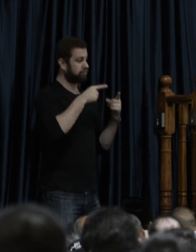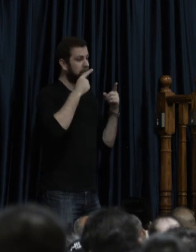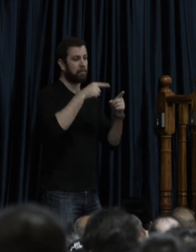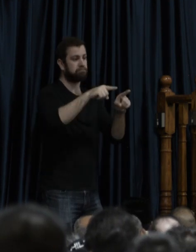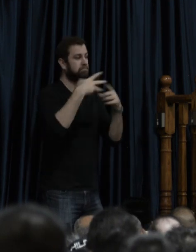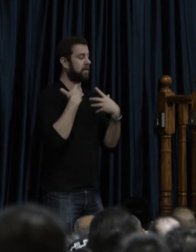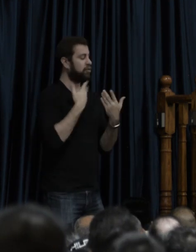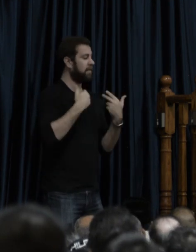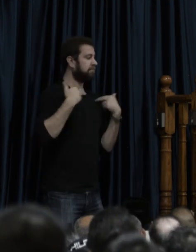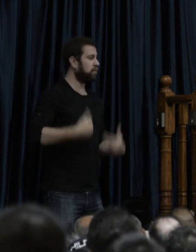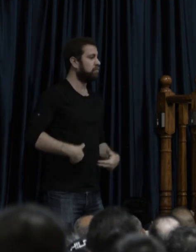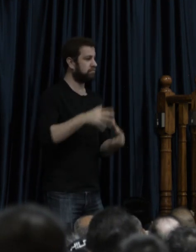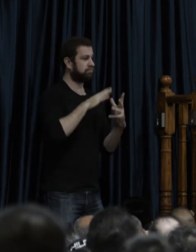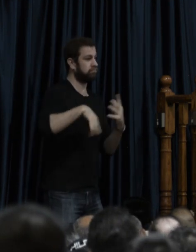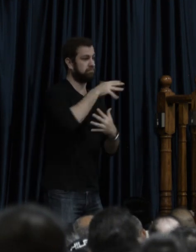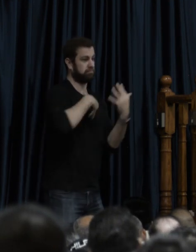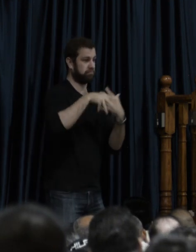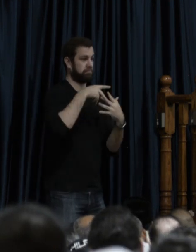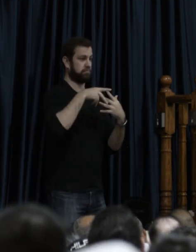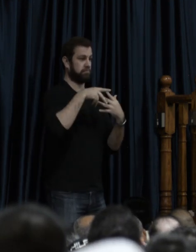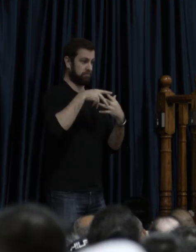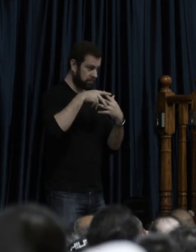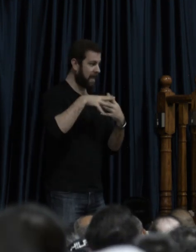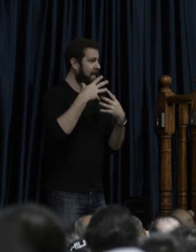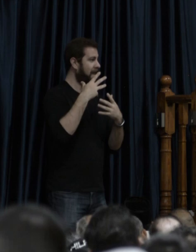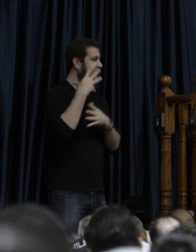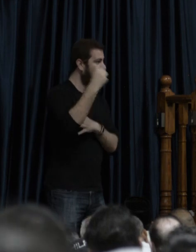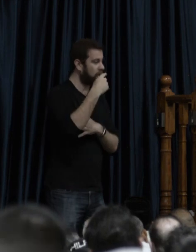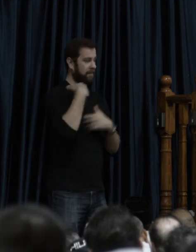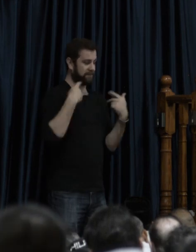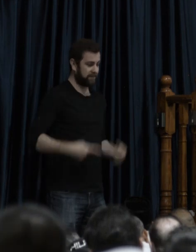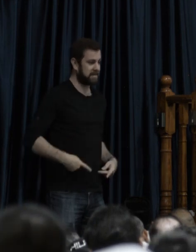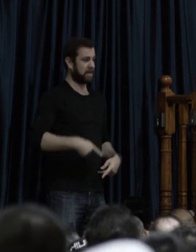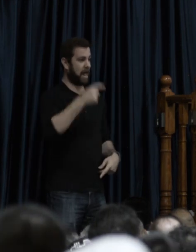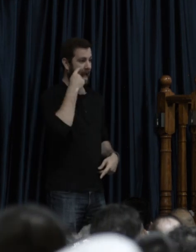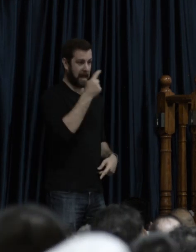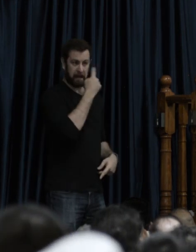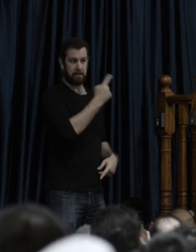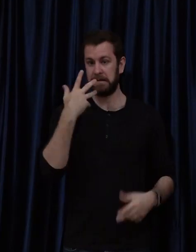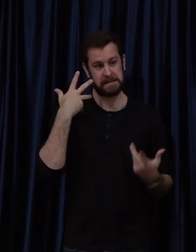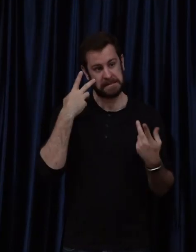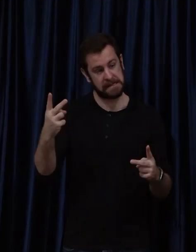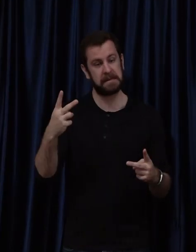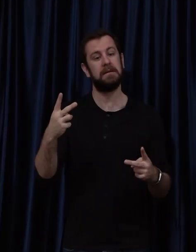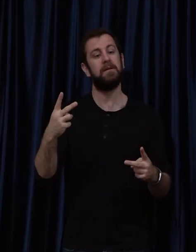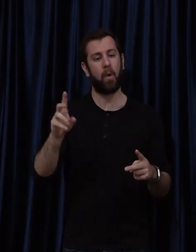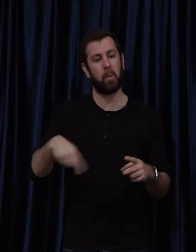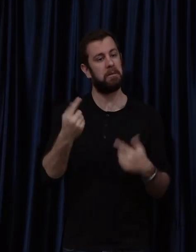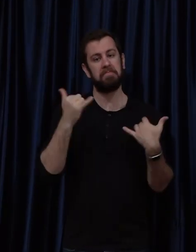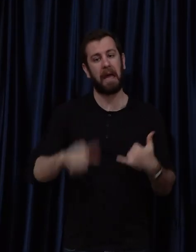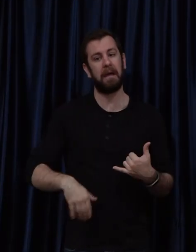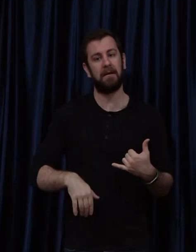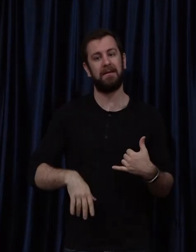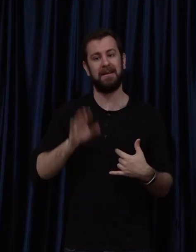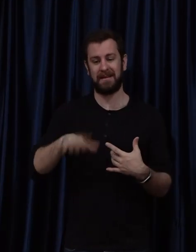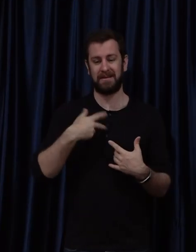of fellow humans with the apparent, the outward, the physical eye, his entire life goes in